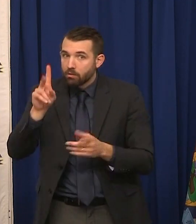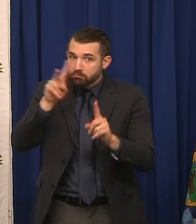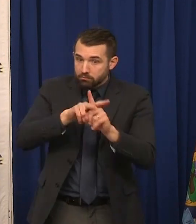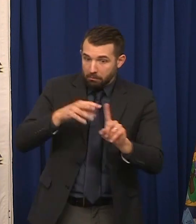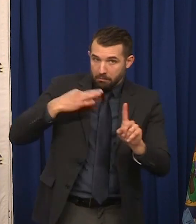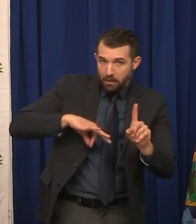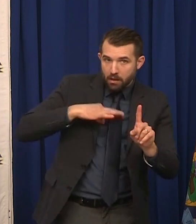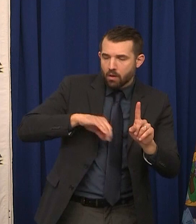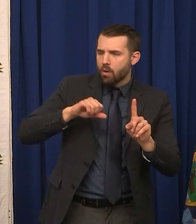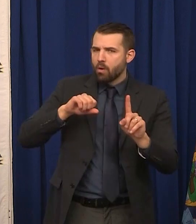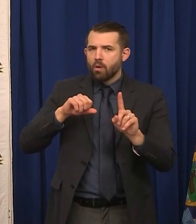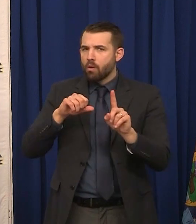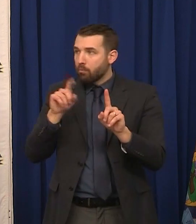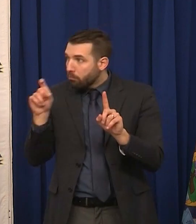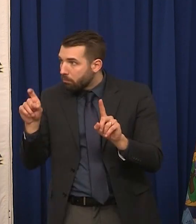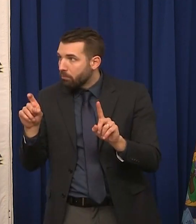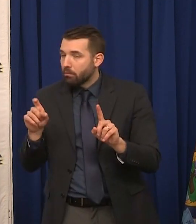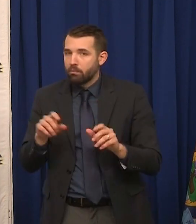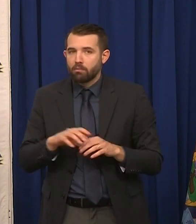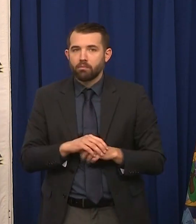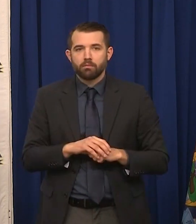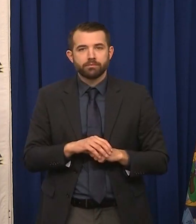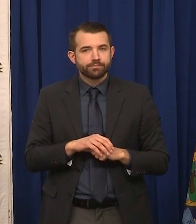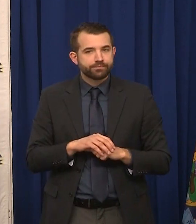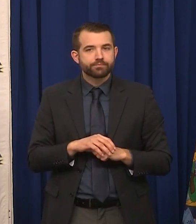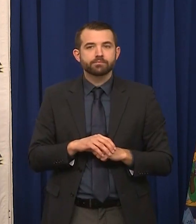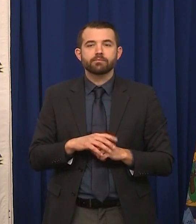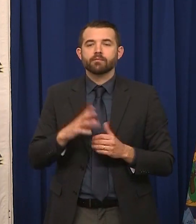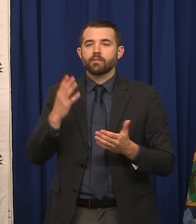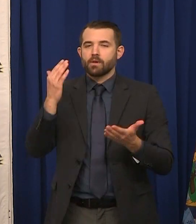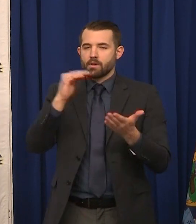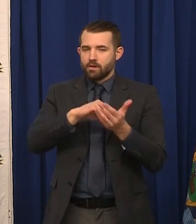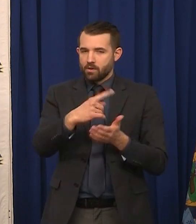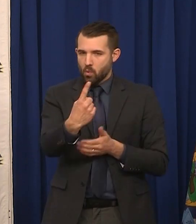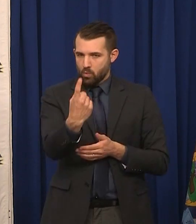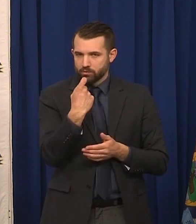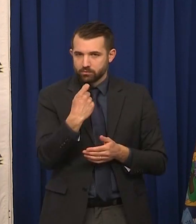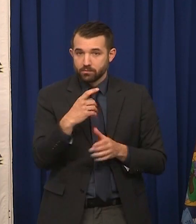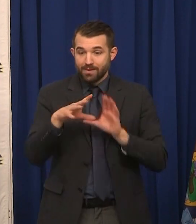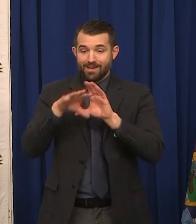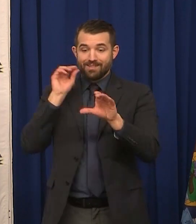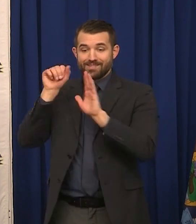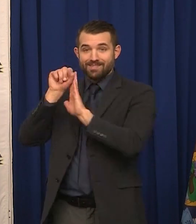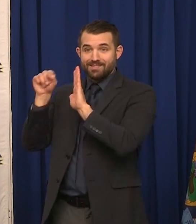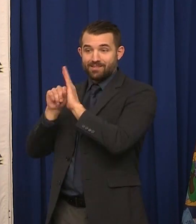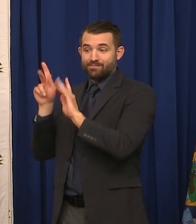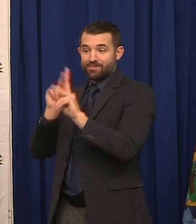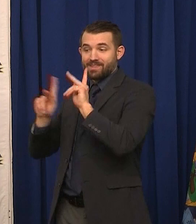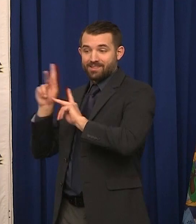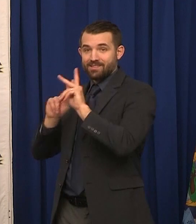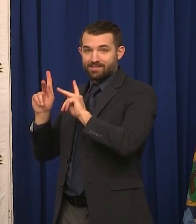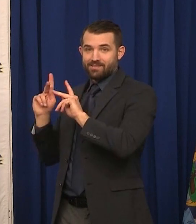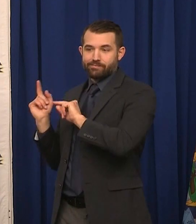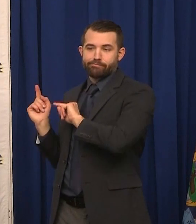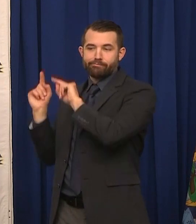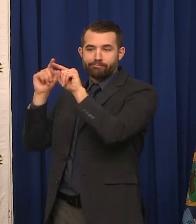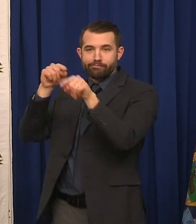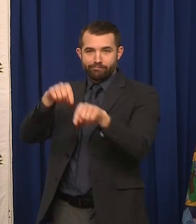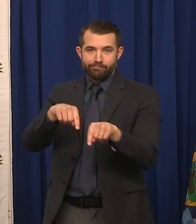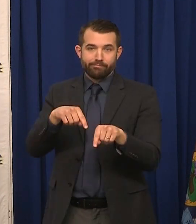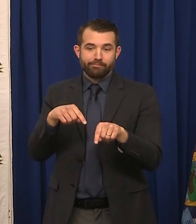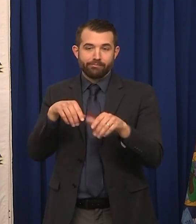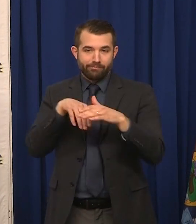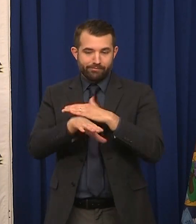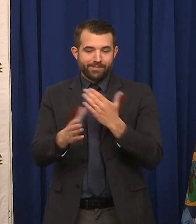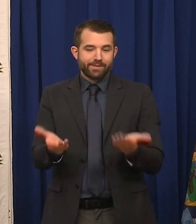So Don's question is how we again manage out-of-state residents. And Don, if an out-of-state resident were to be in